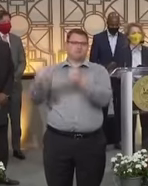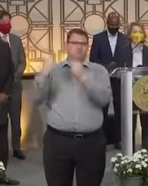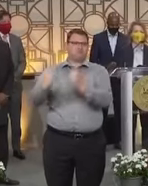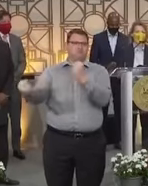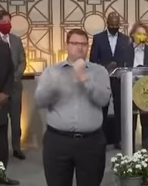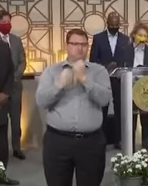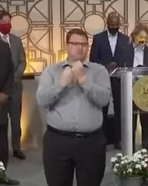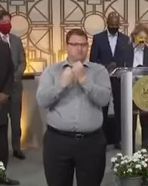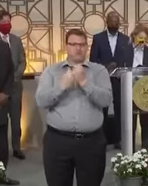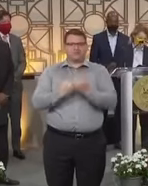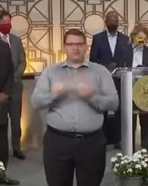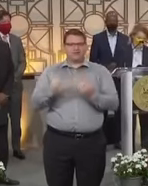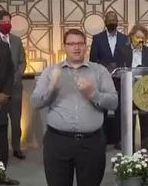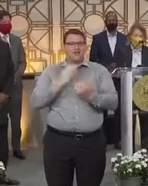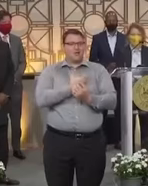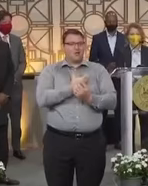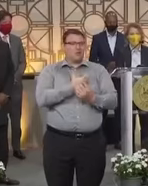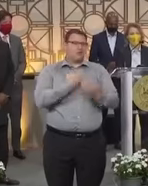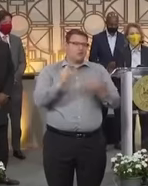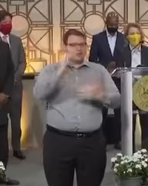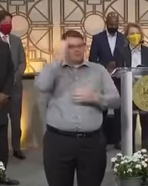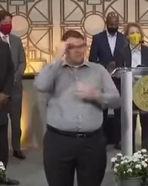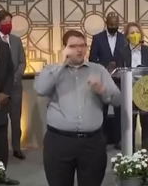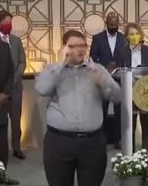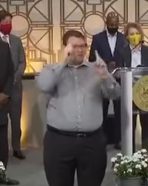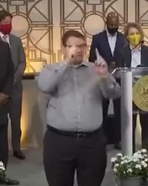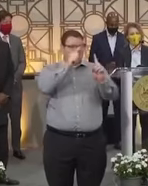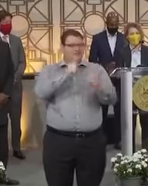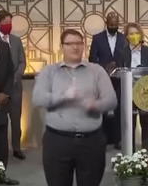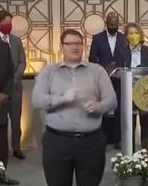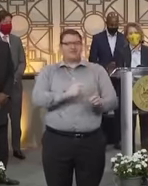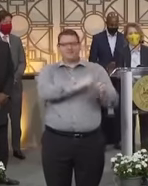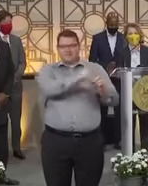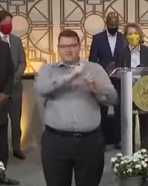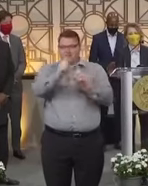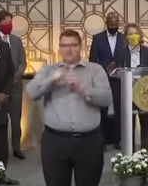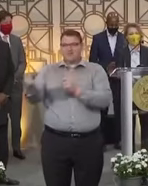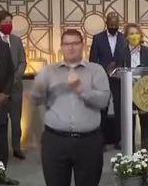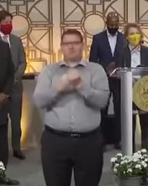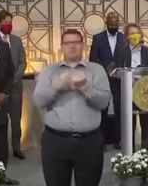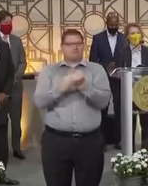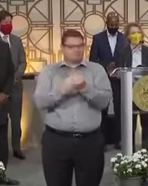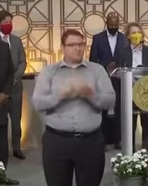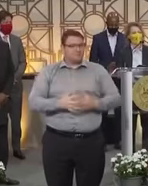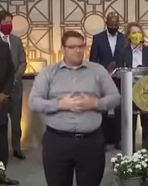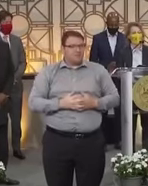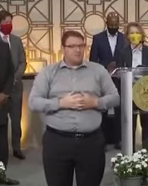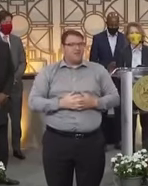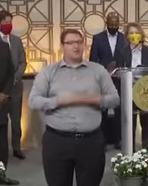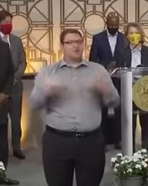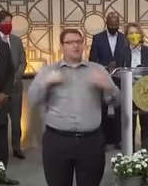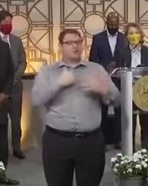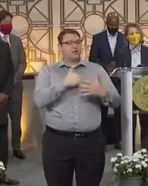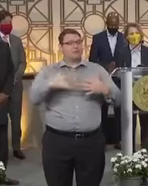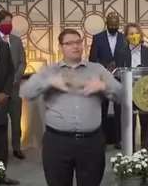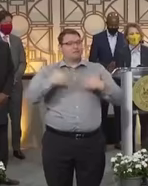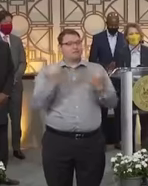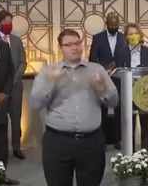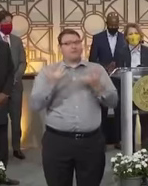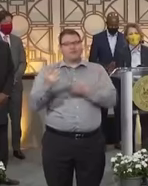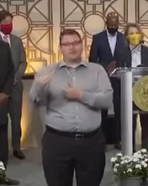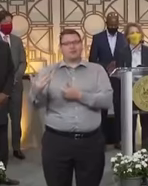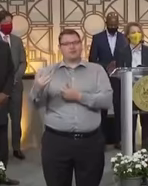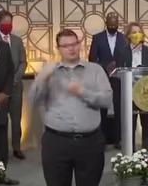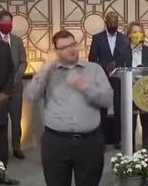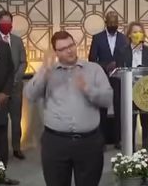initiatives, the mayor's initiatives. And it is, we are thrilled that they came in to sponsor the fireworks show.